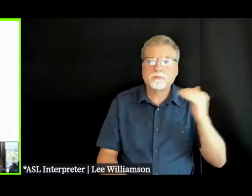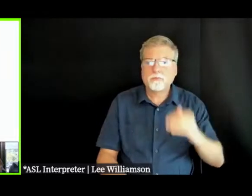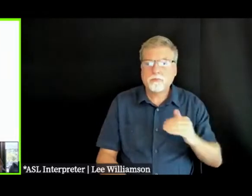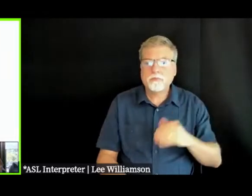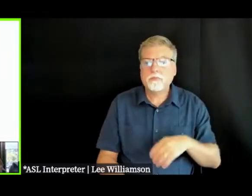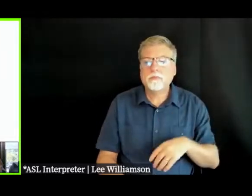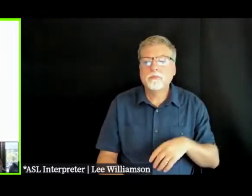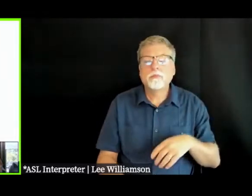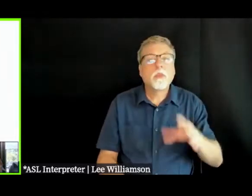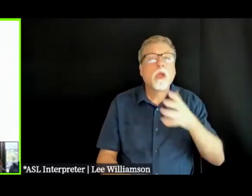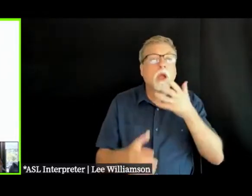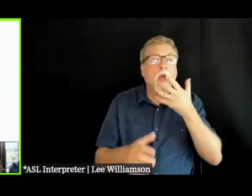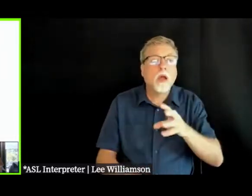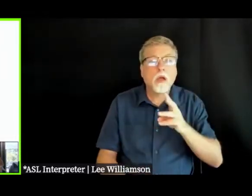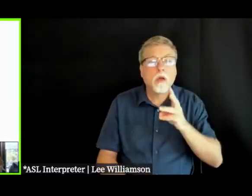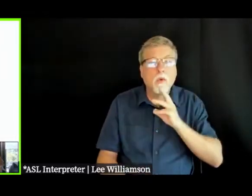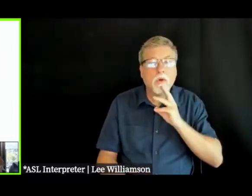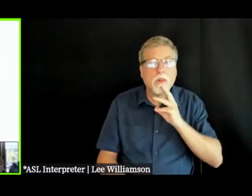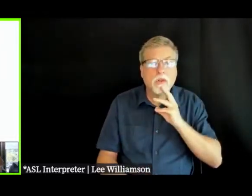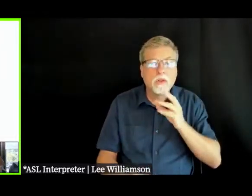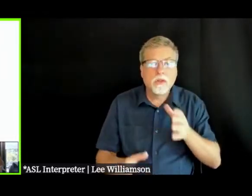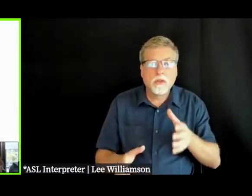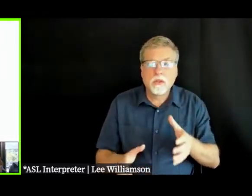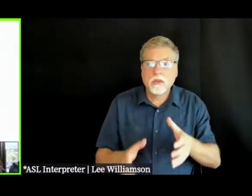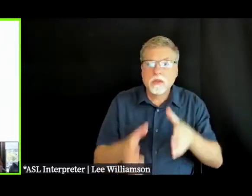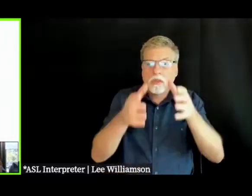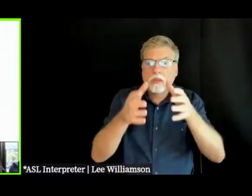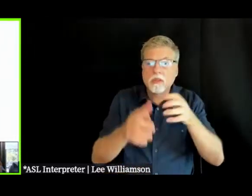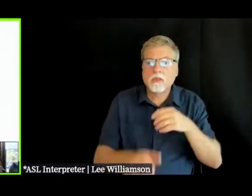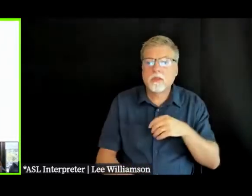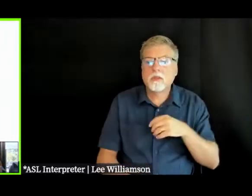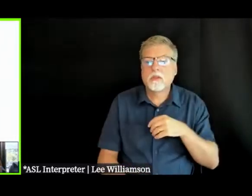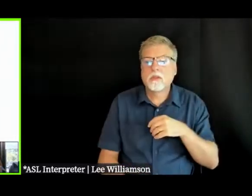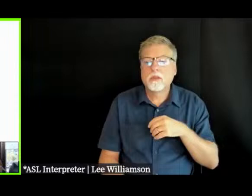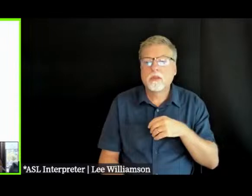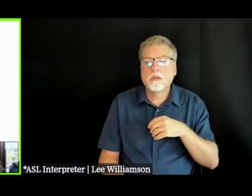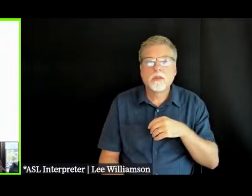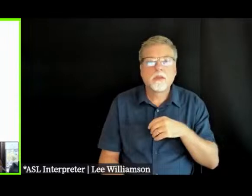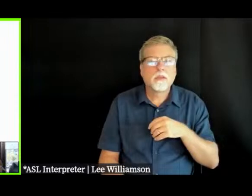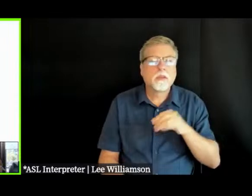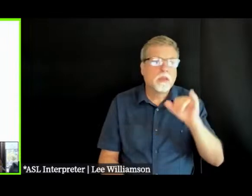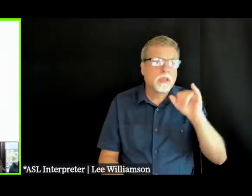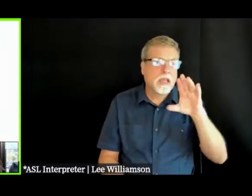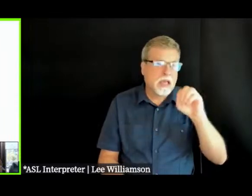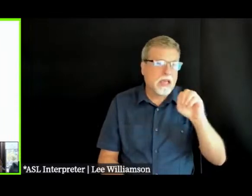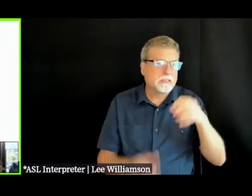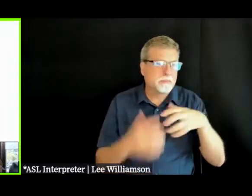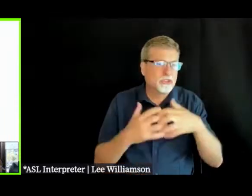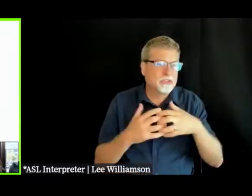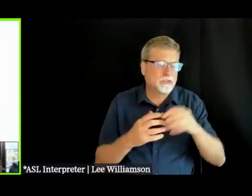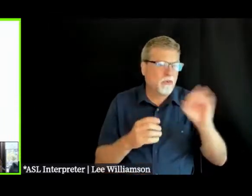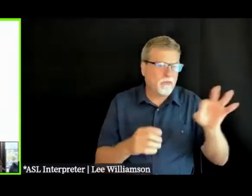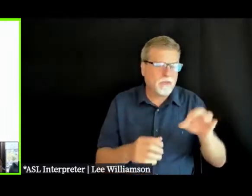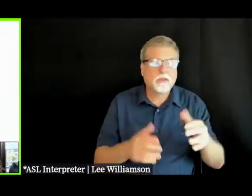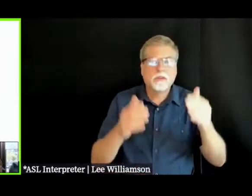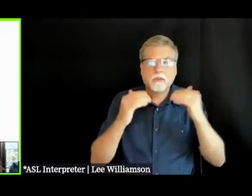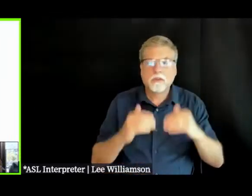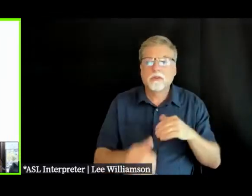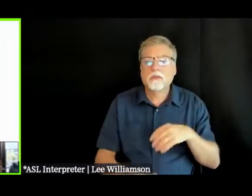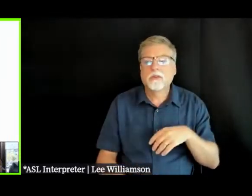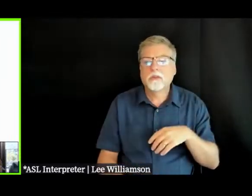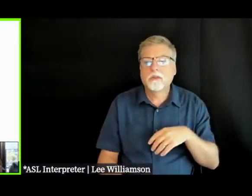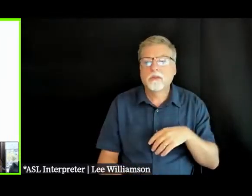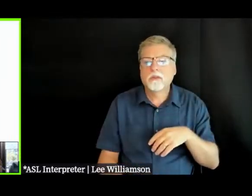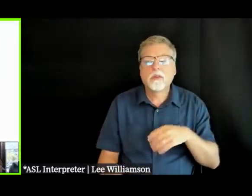thing that you flip up and check your fridge and find out how to turn off that ice maker if you have one. Put your to